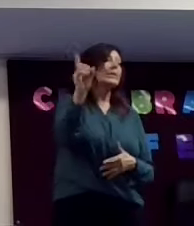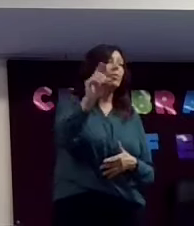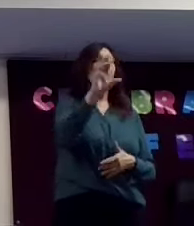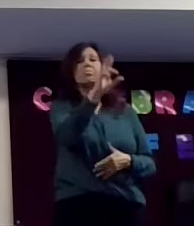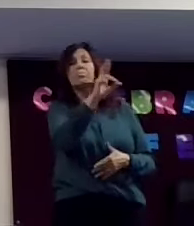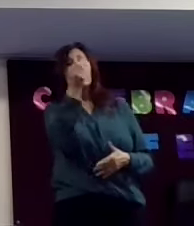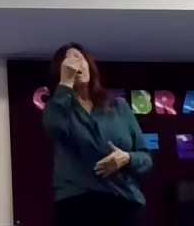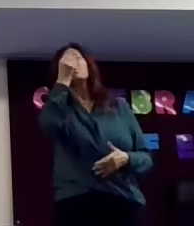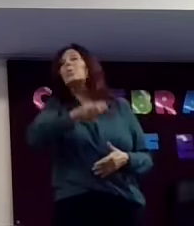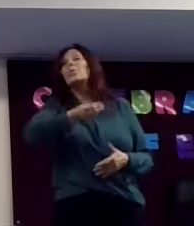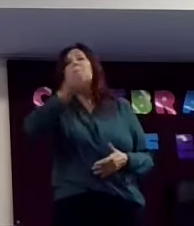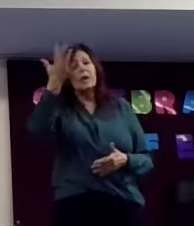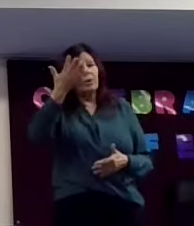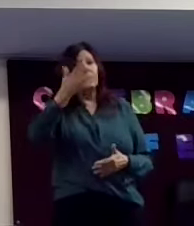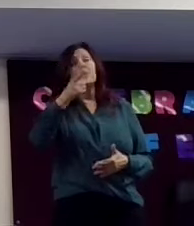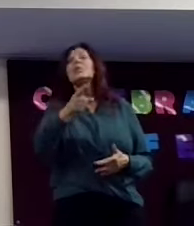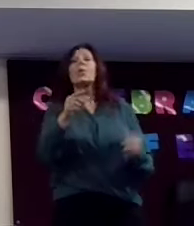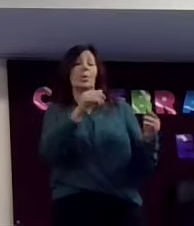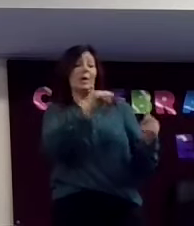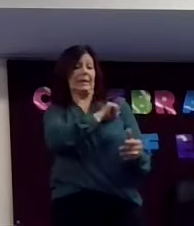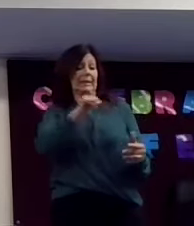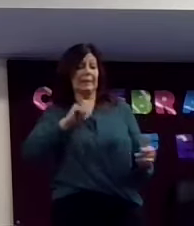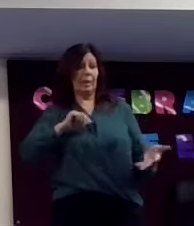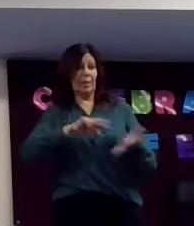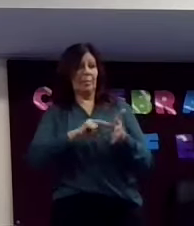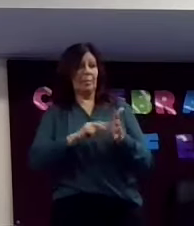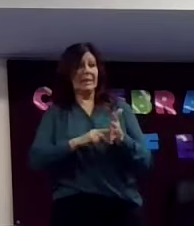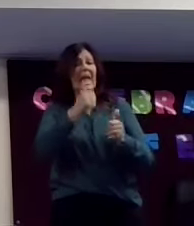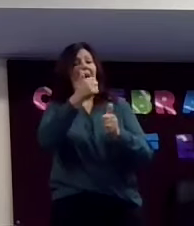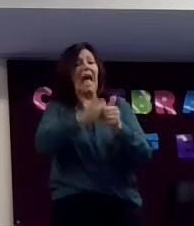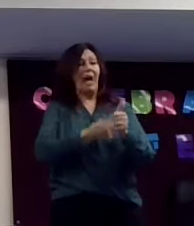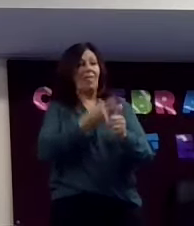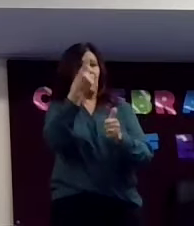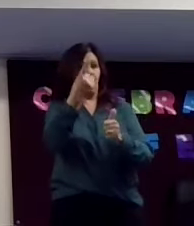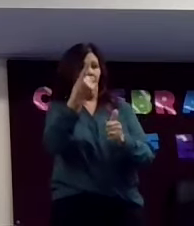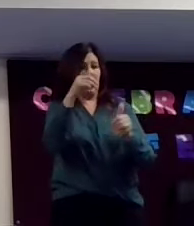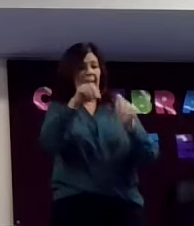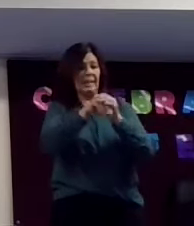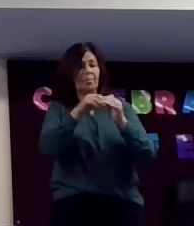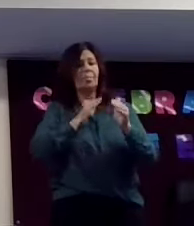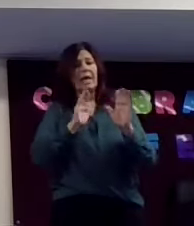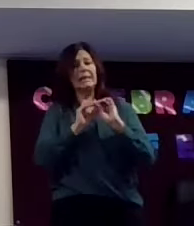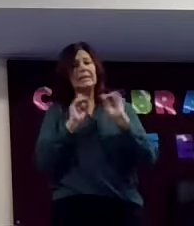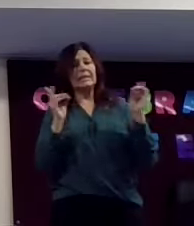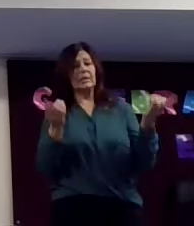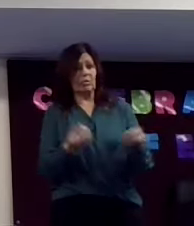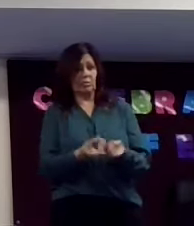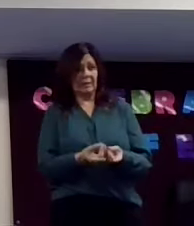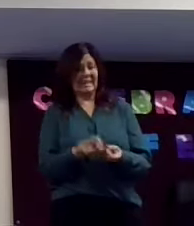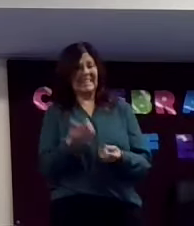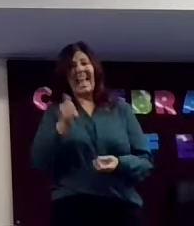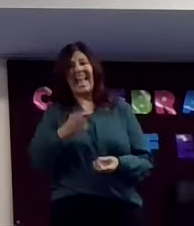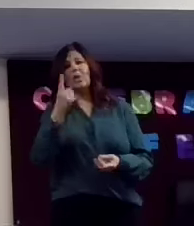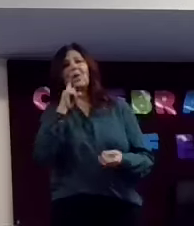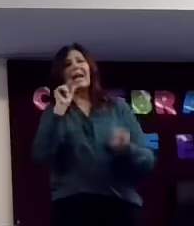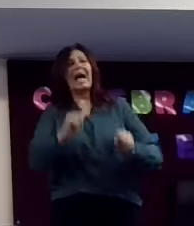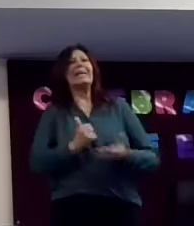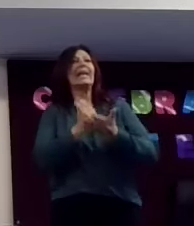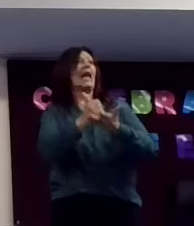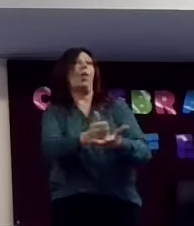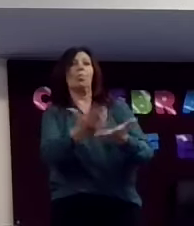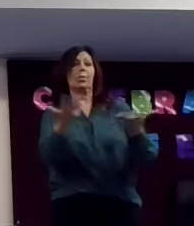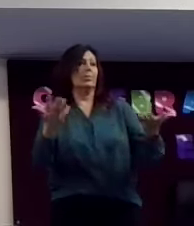from. And so the assembly to me means everyone in my assembly district, and frankly, anyone I can help